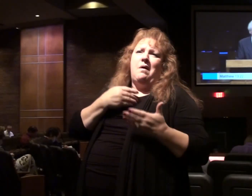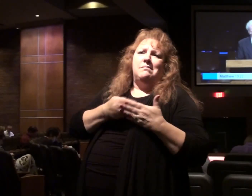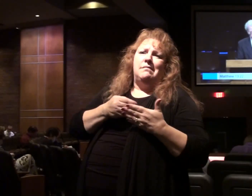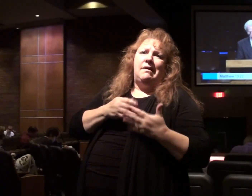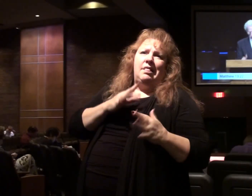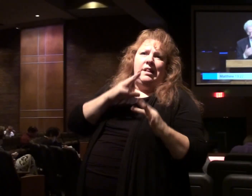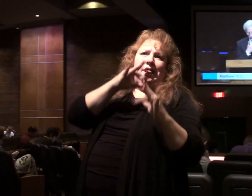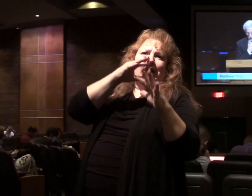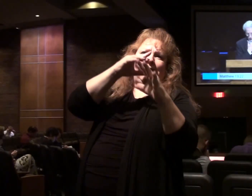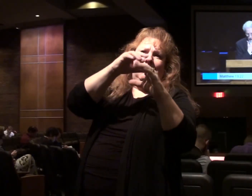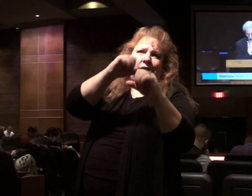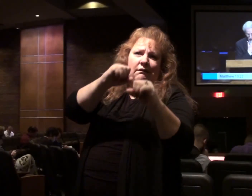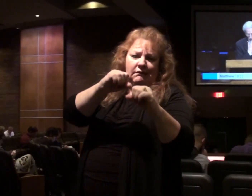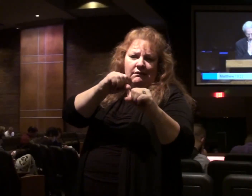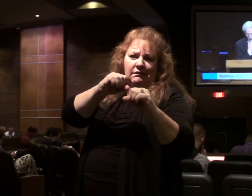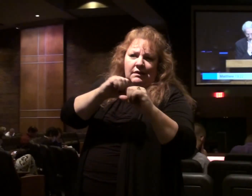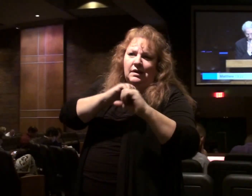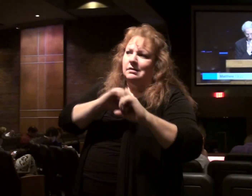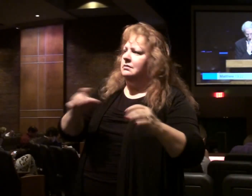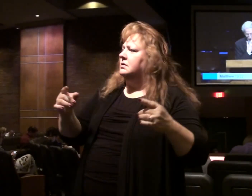and it becomes unfruitful.